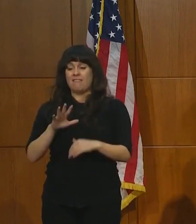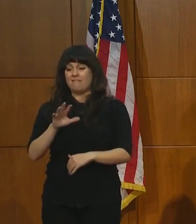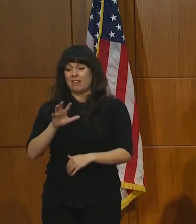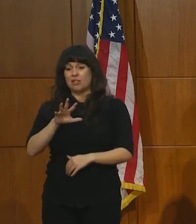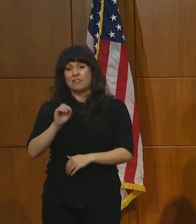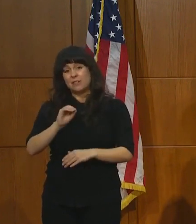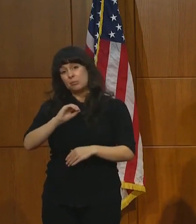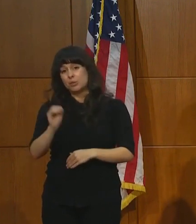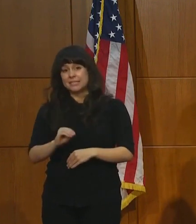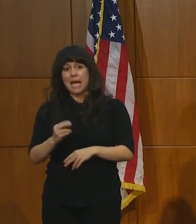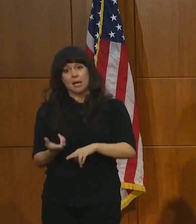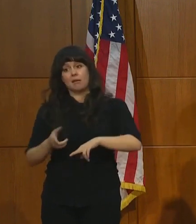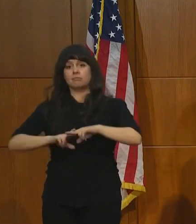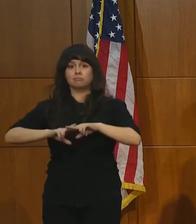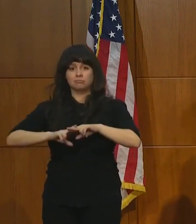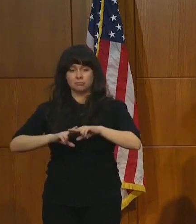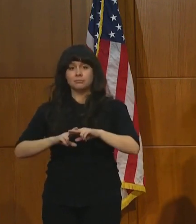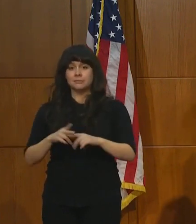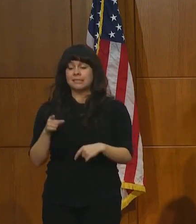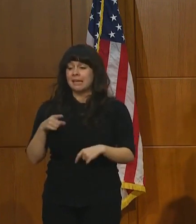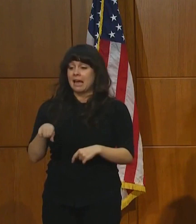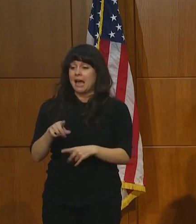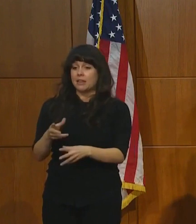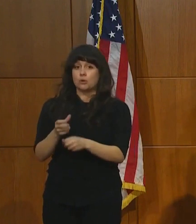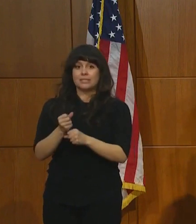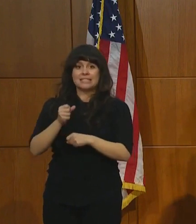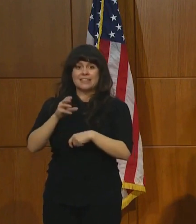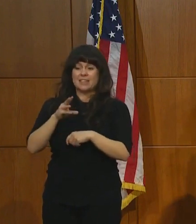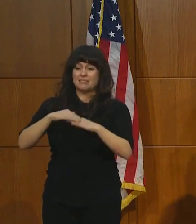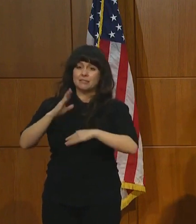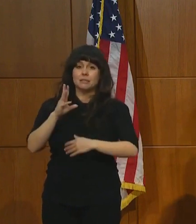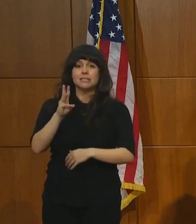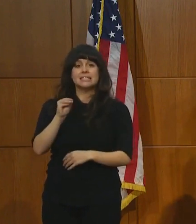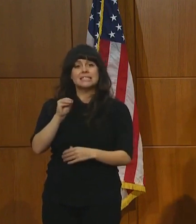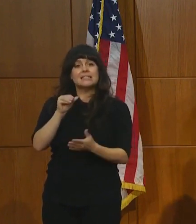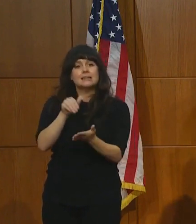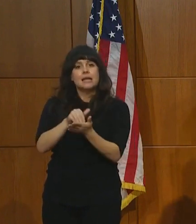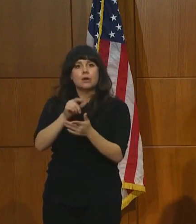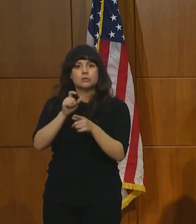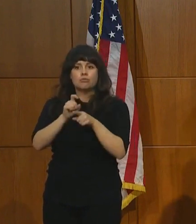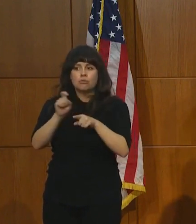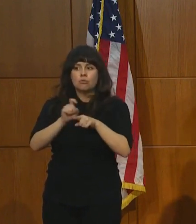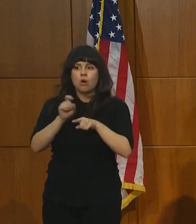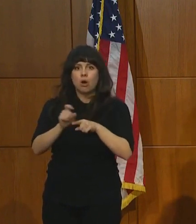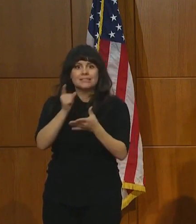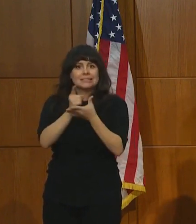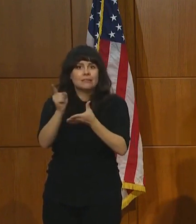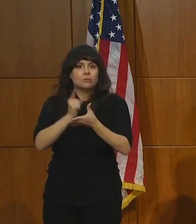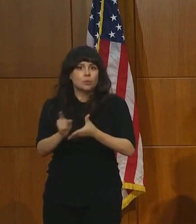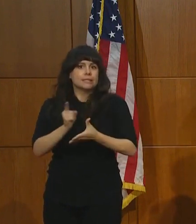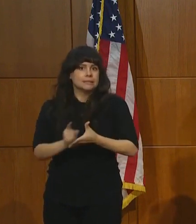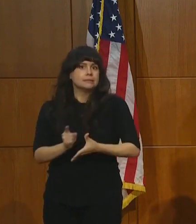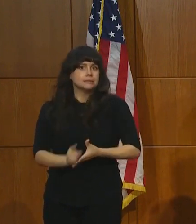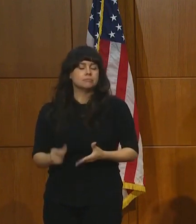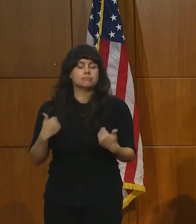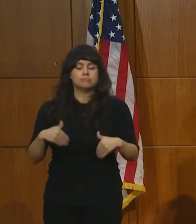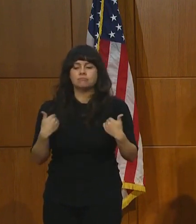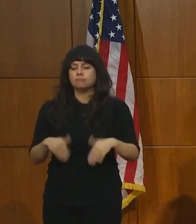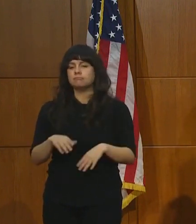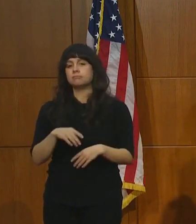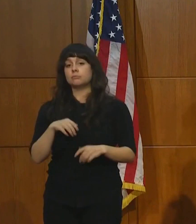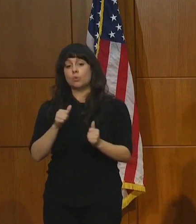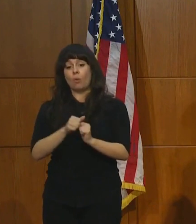550% and is getting more than 60,000 calls per week. With the economy